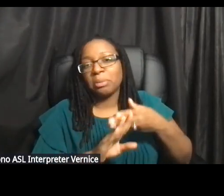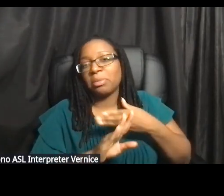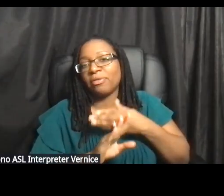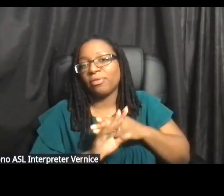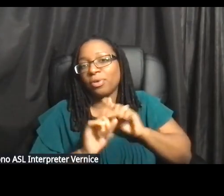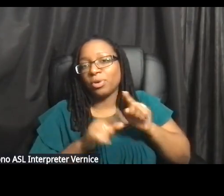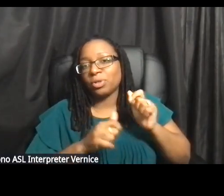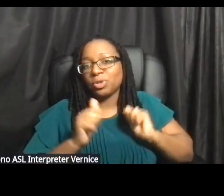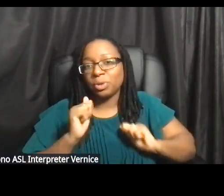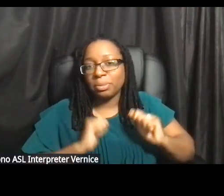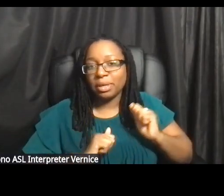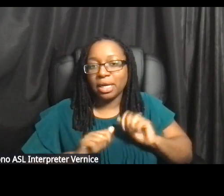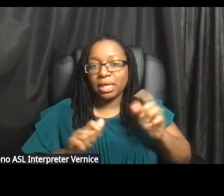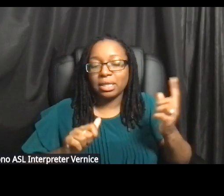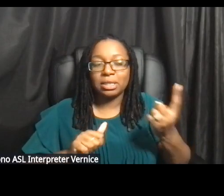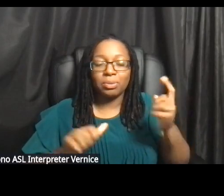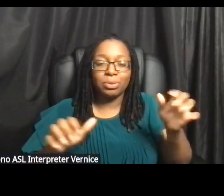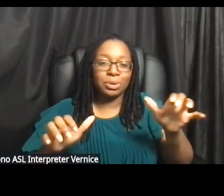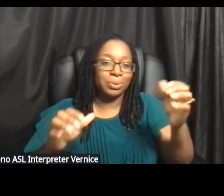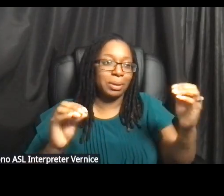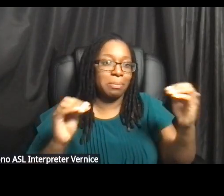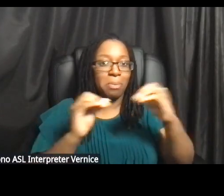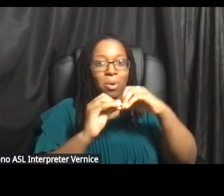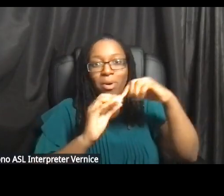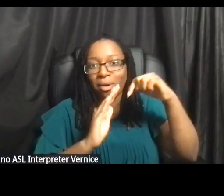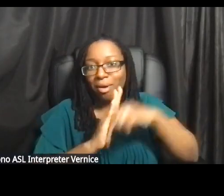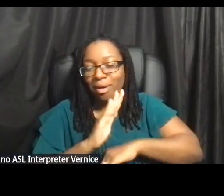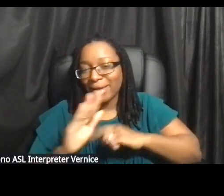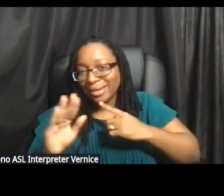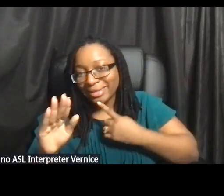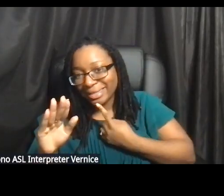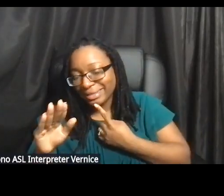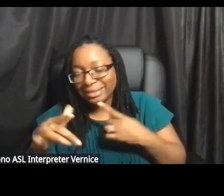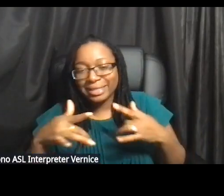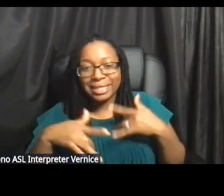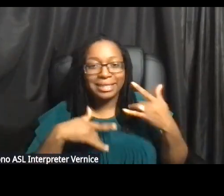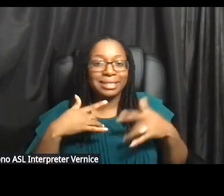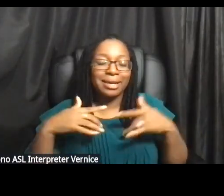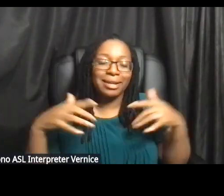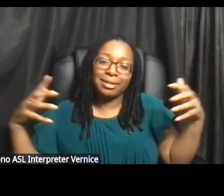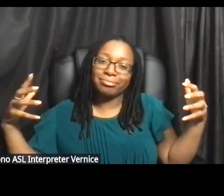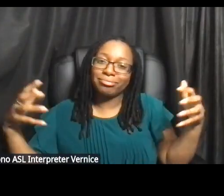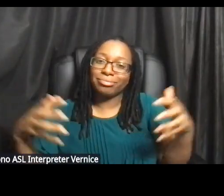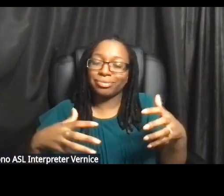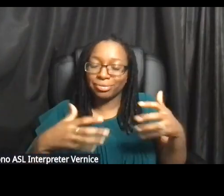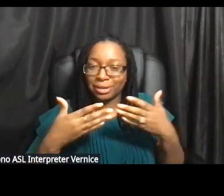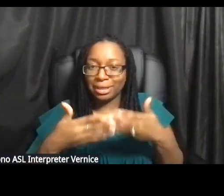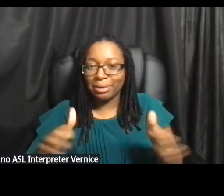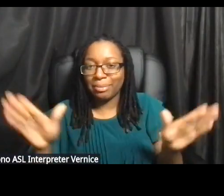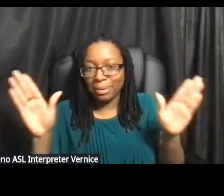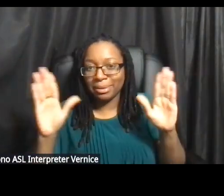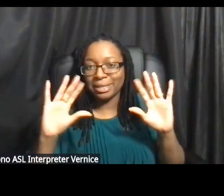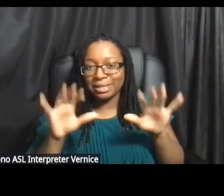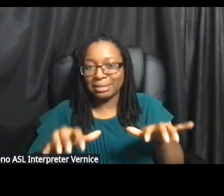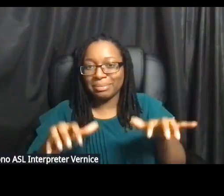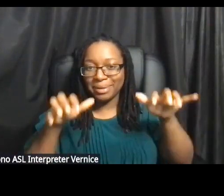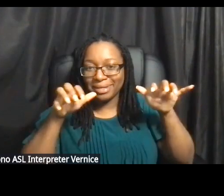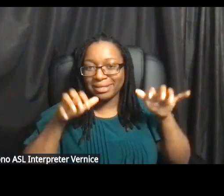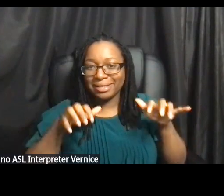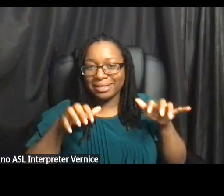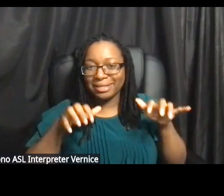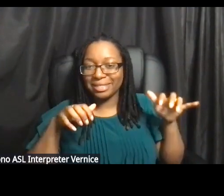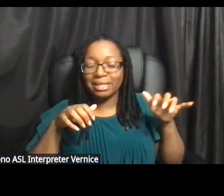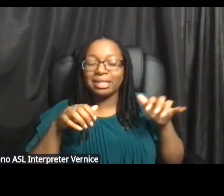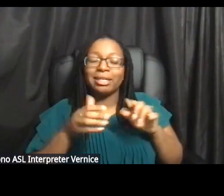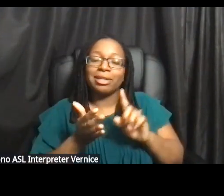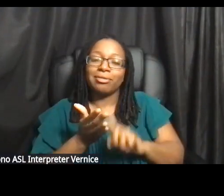more intense, taking an action, going to an exciting gathering of people in a public space, do your own research and talk to some